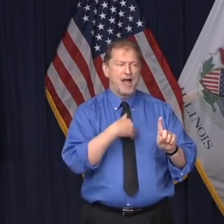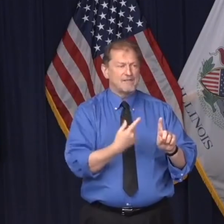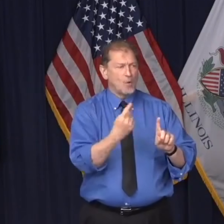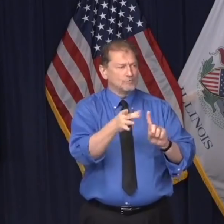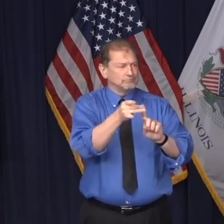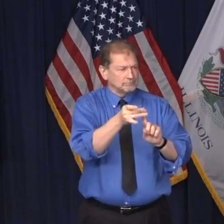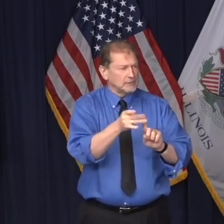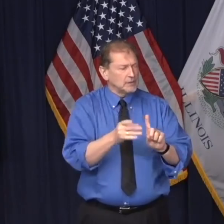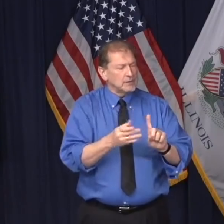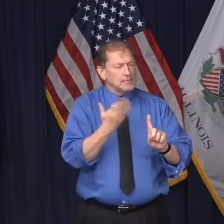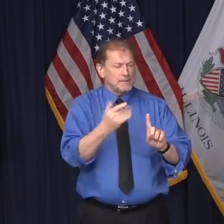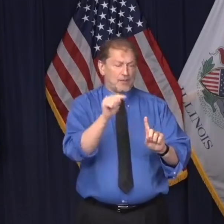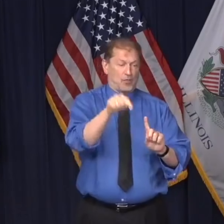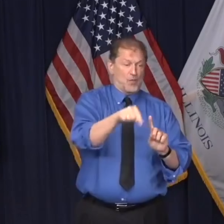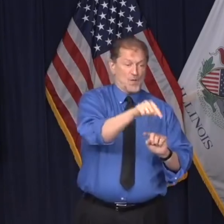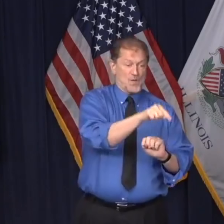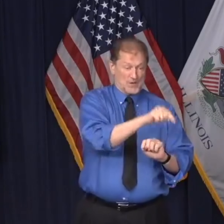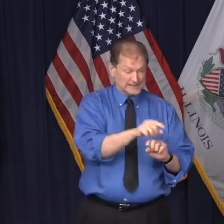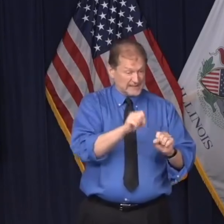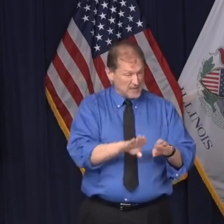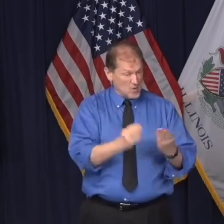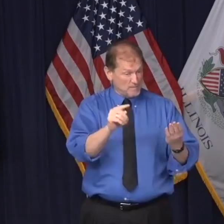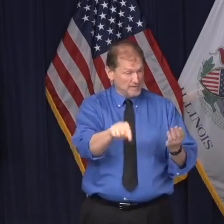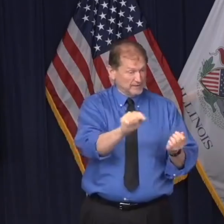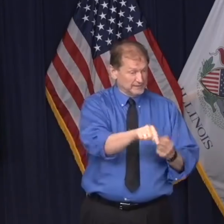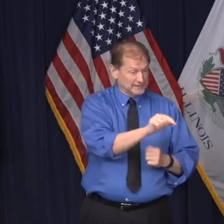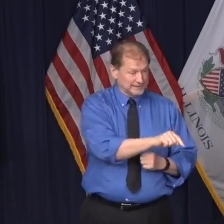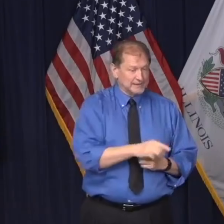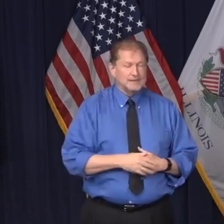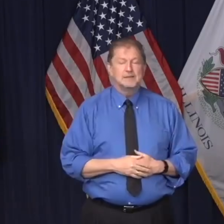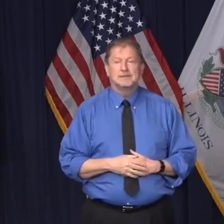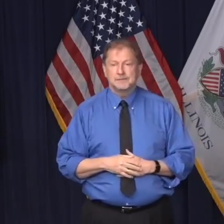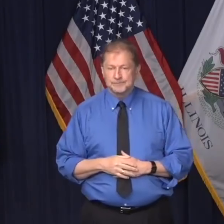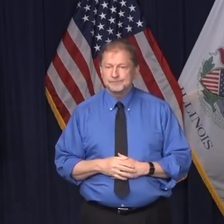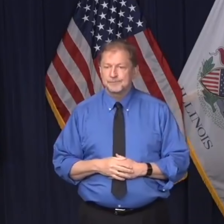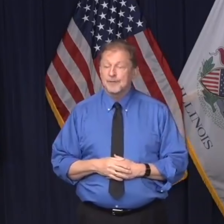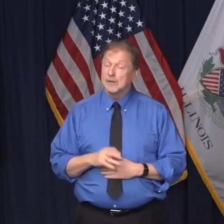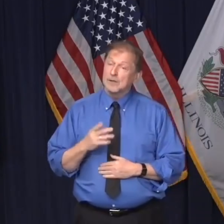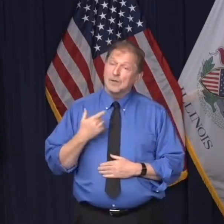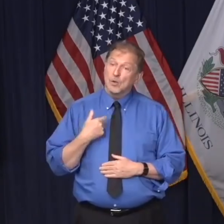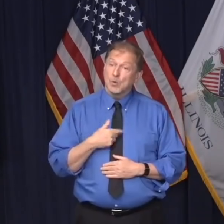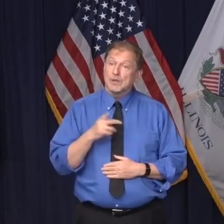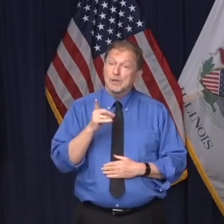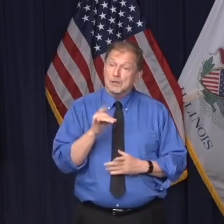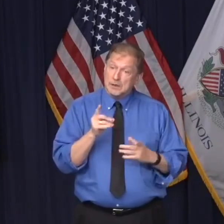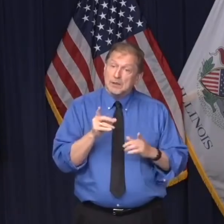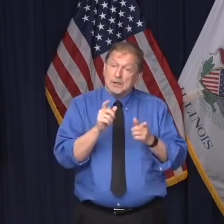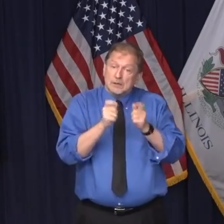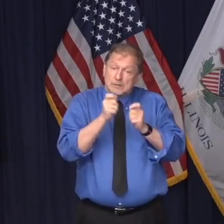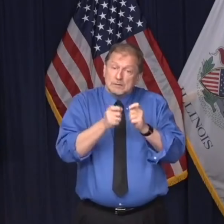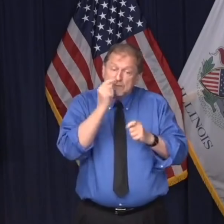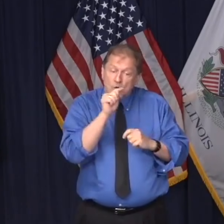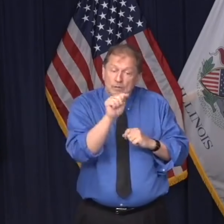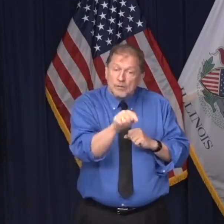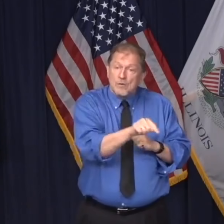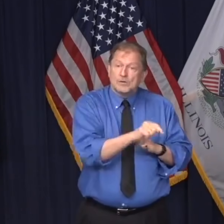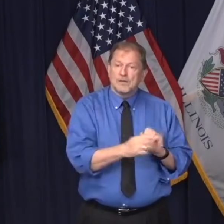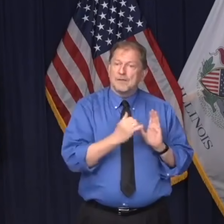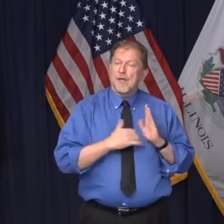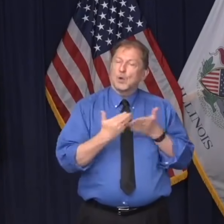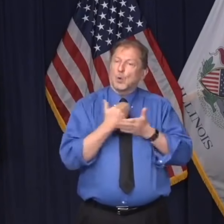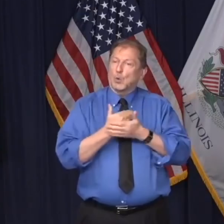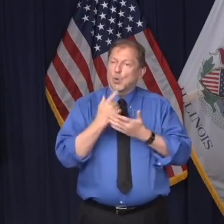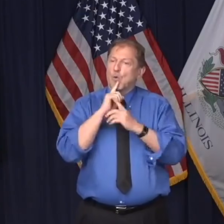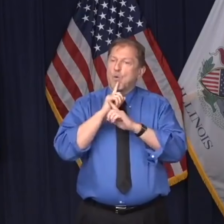or easing restrictions in those specific areas? Actually, we did in many ways in this new stay-at-home order